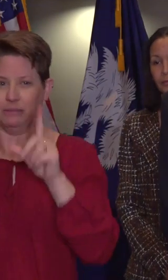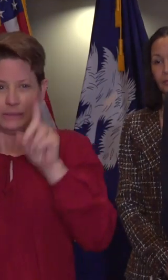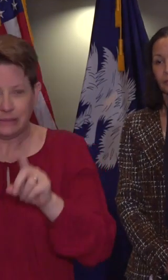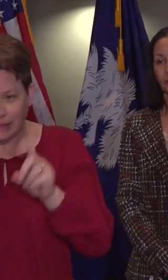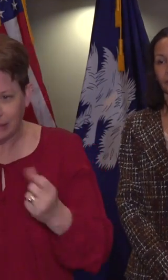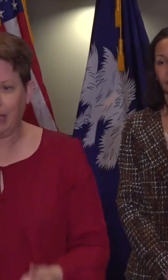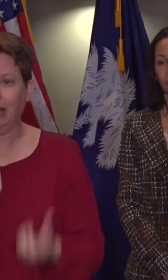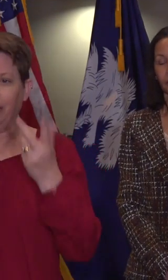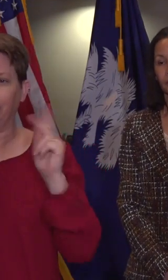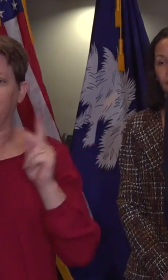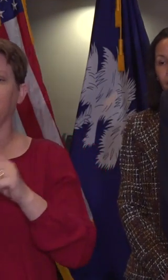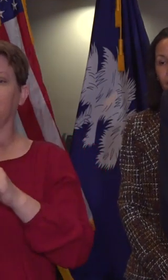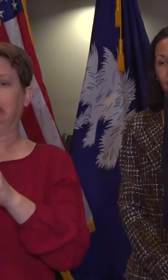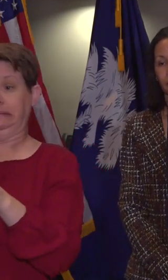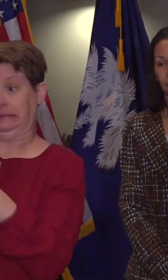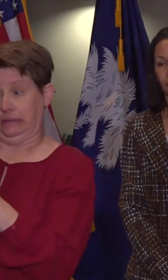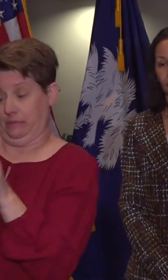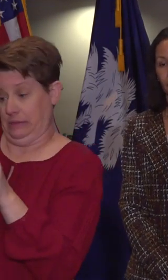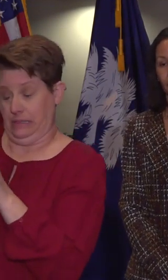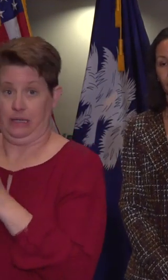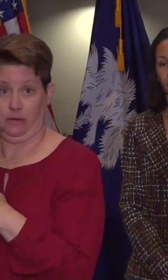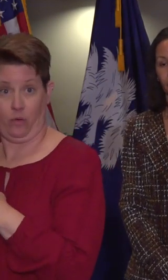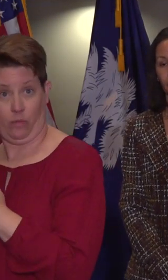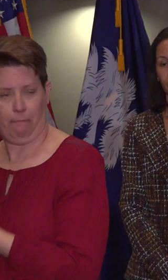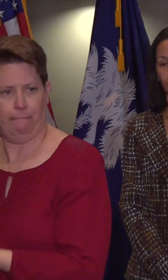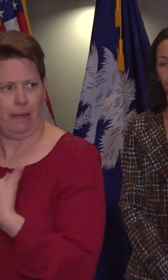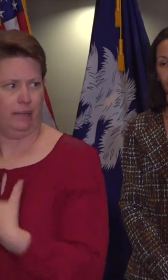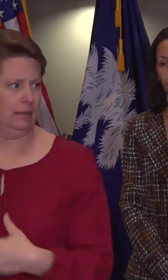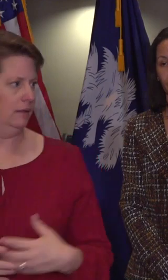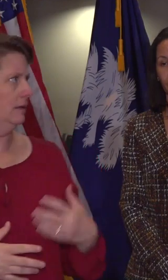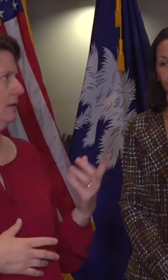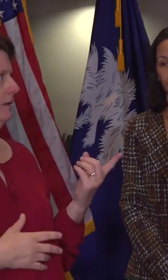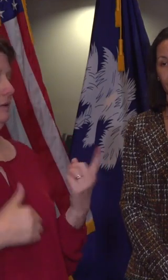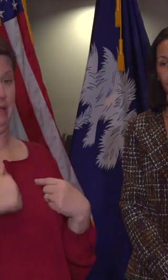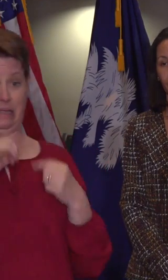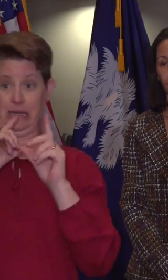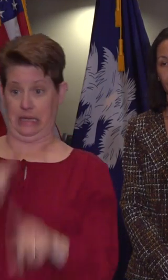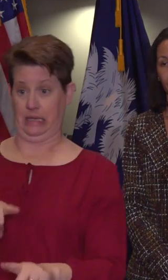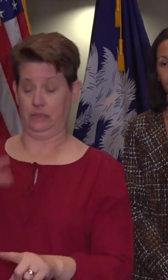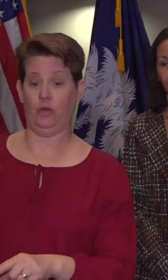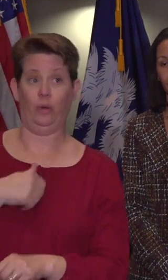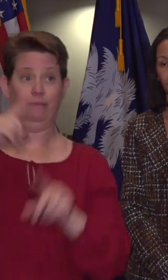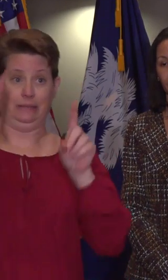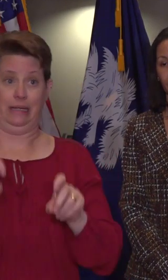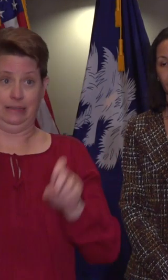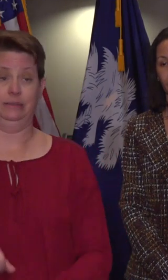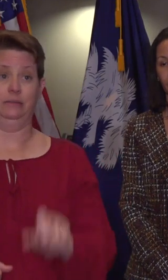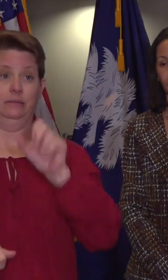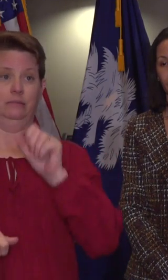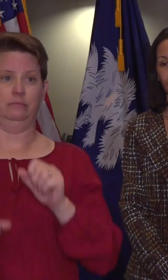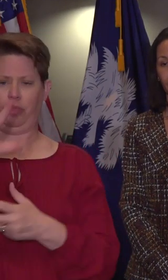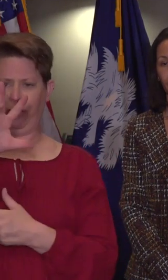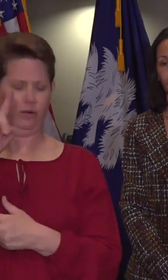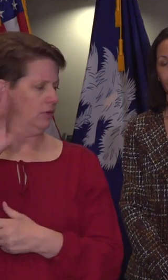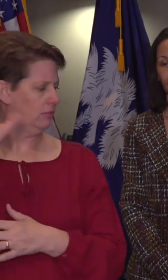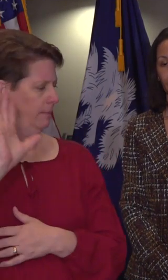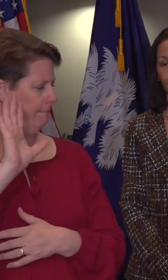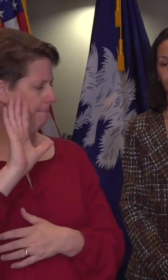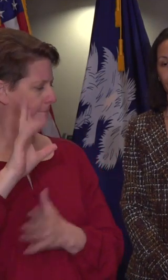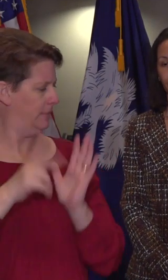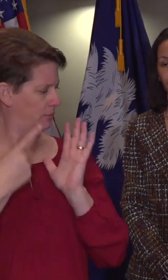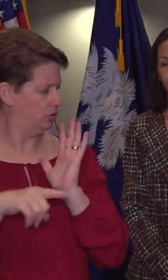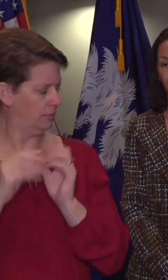How many people have asked for the self-quarantine? I can answer. We've tested 31. No, let me make